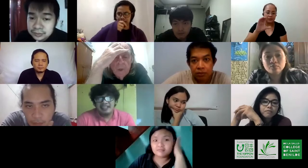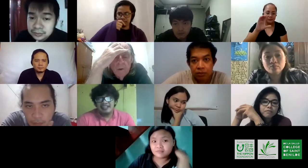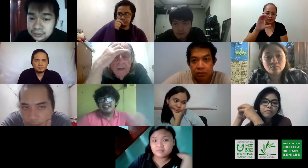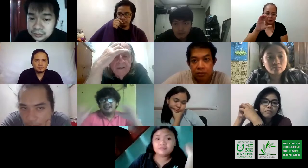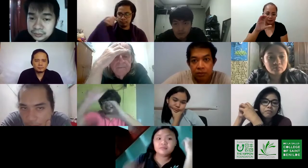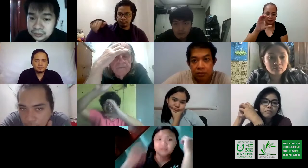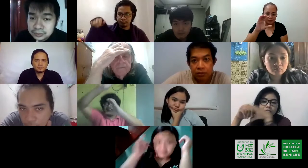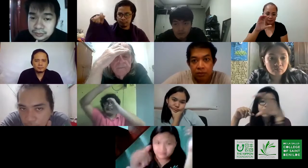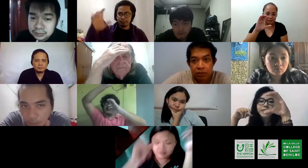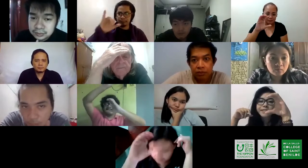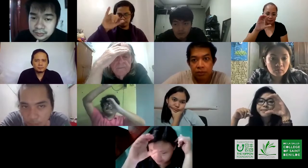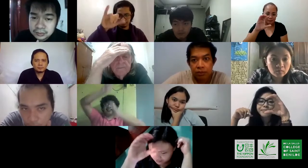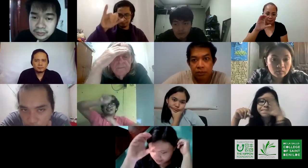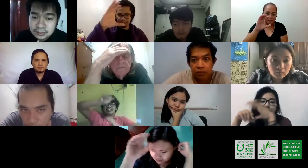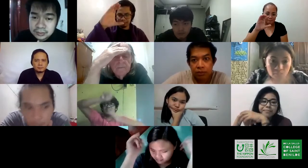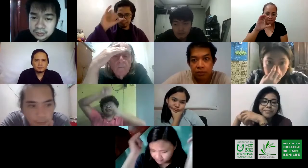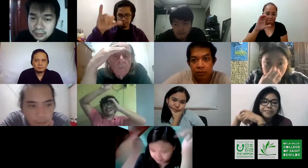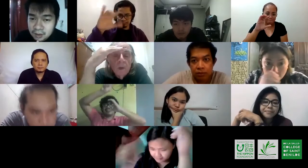Okay.